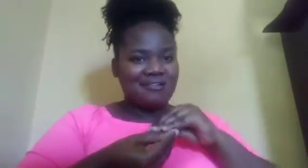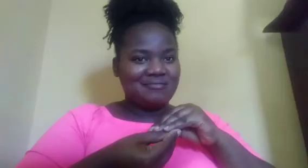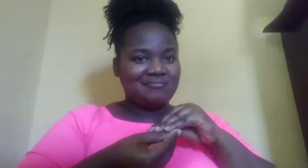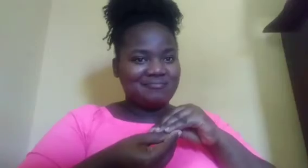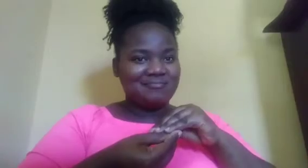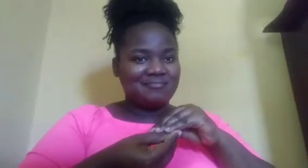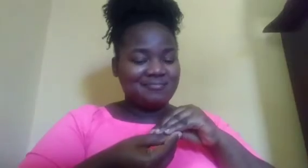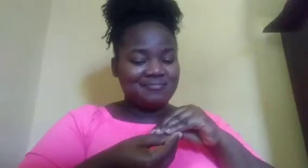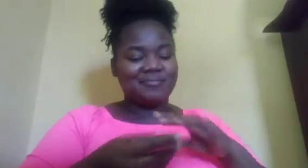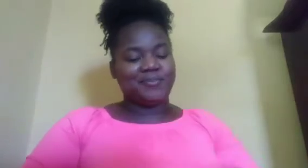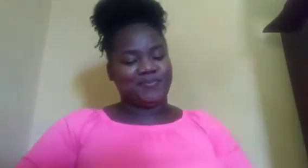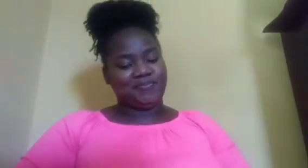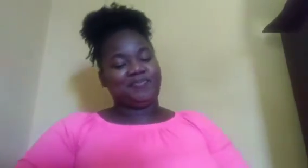them.